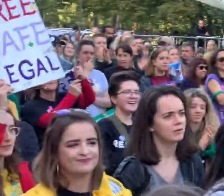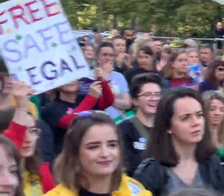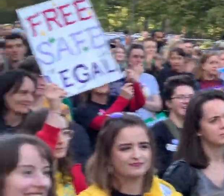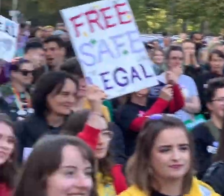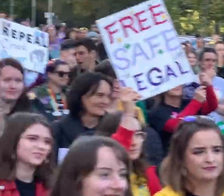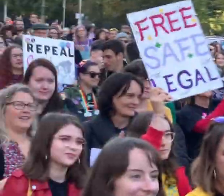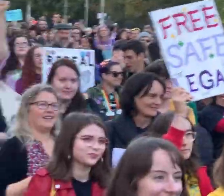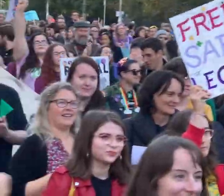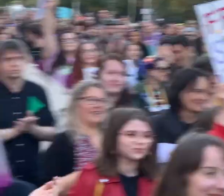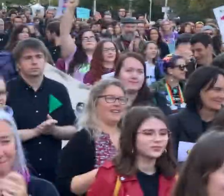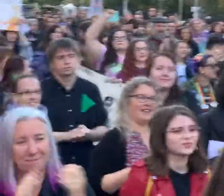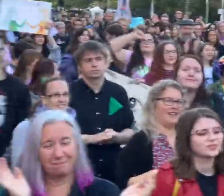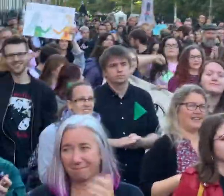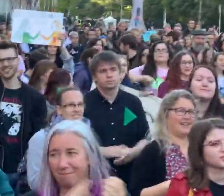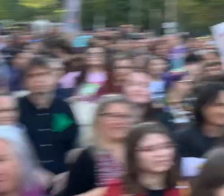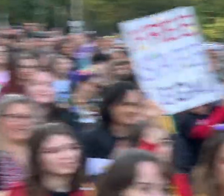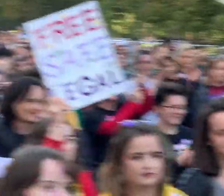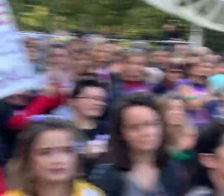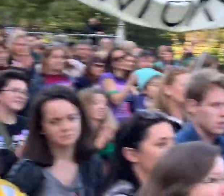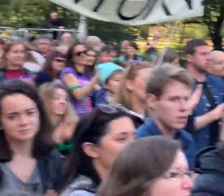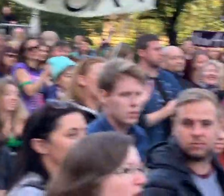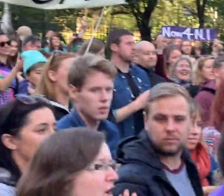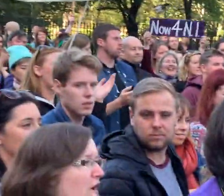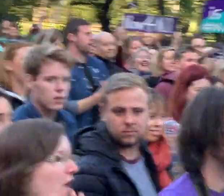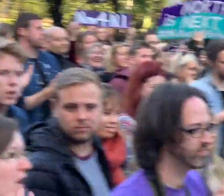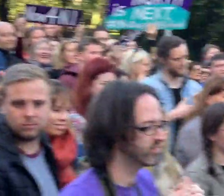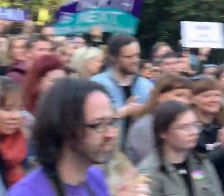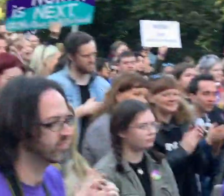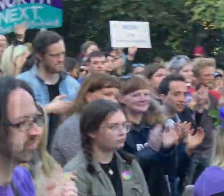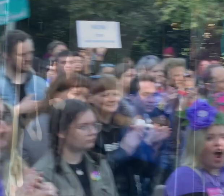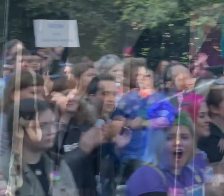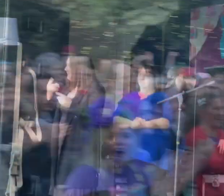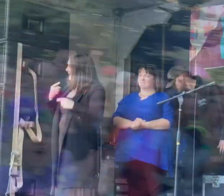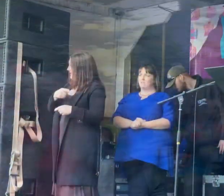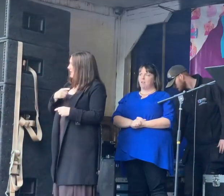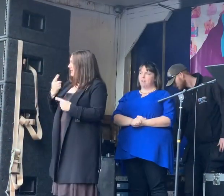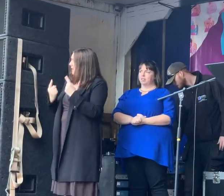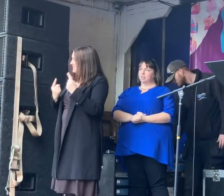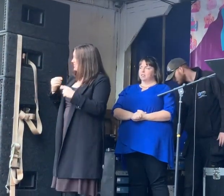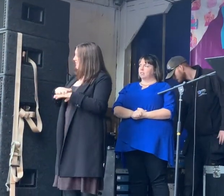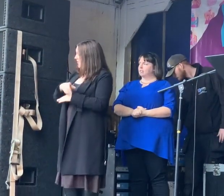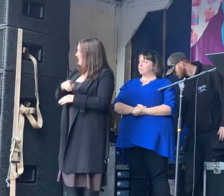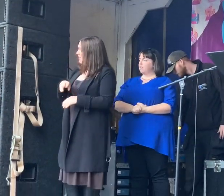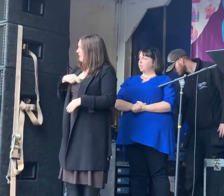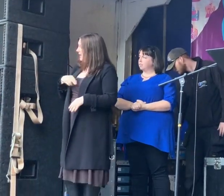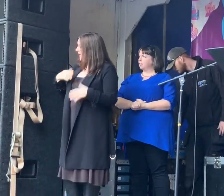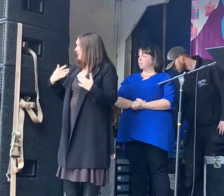Kellie O’Dowd and Emma Campbell, the poor sisterhood! Feet.